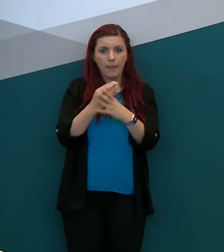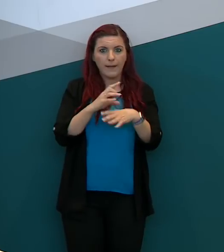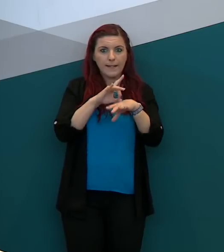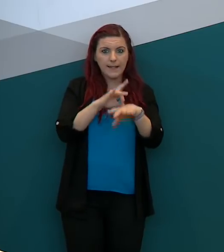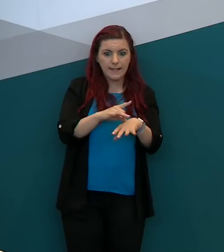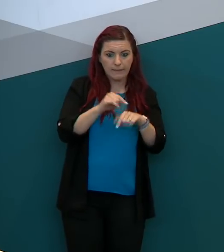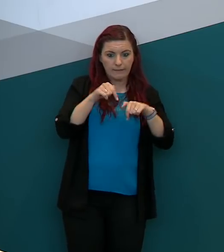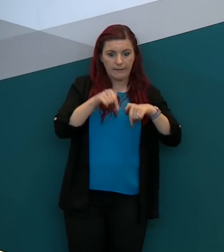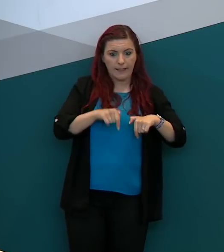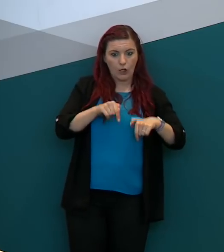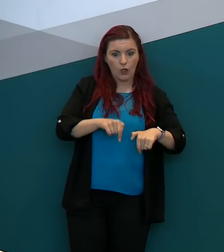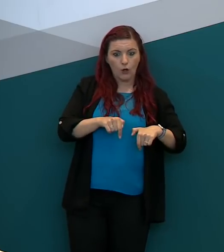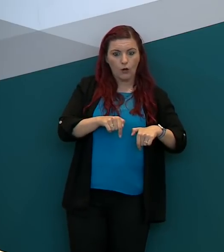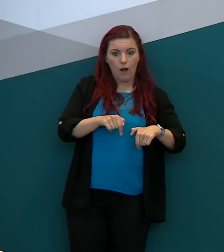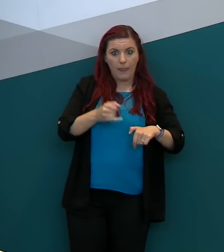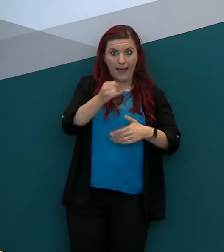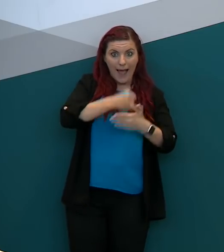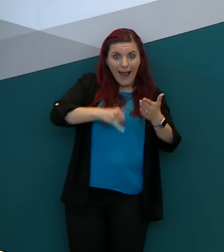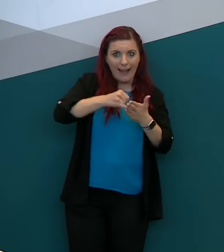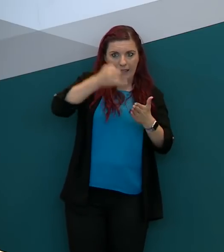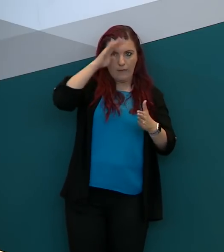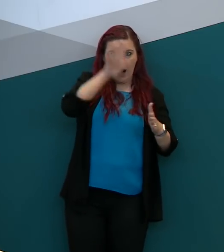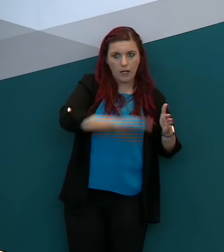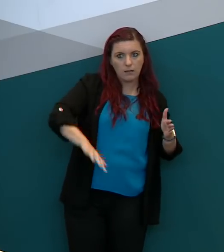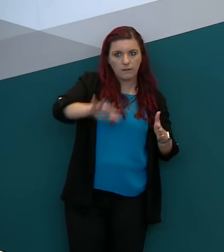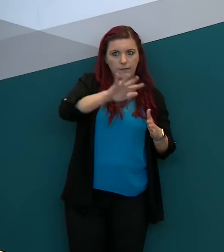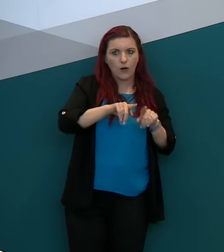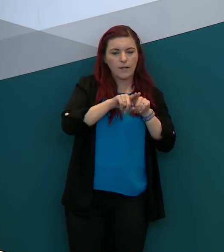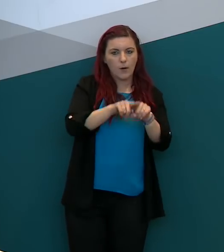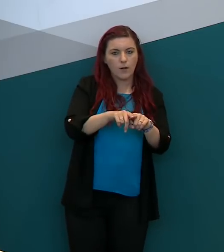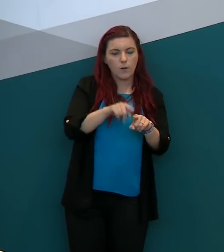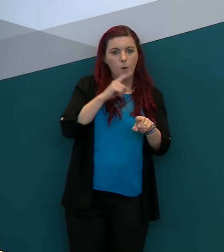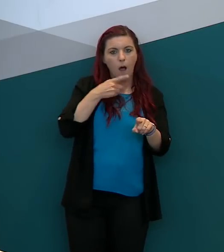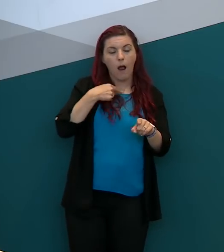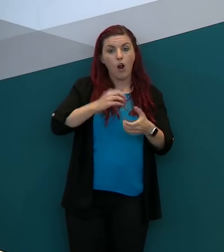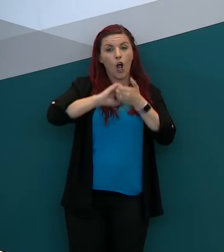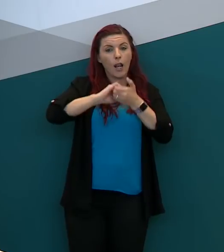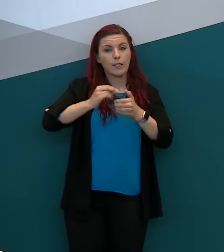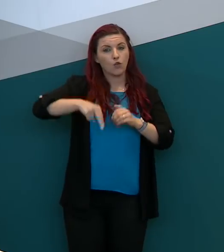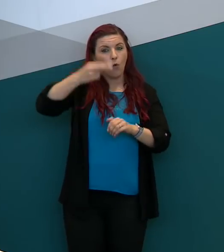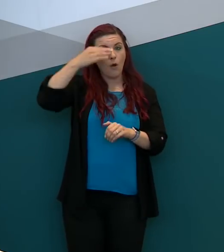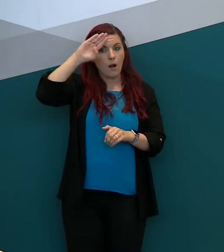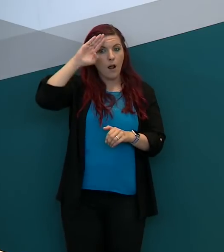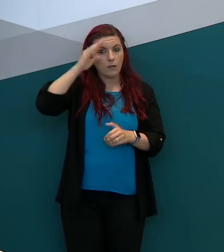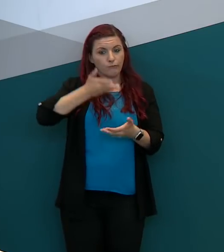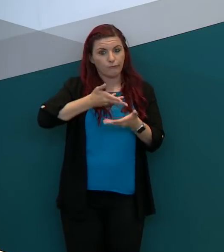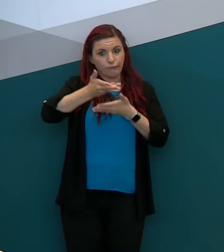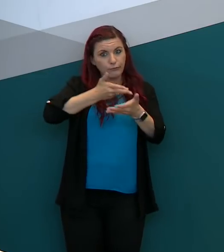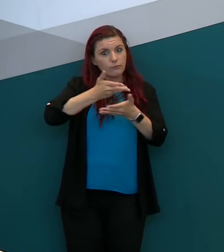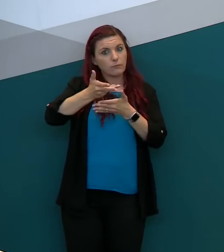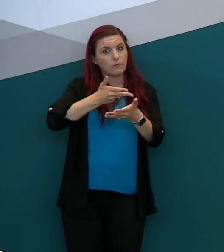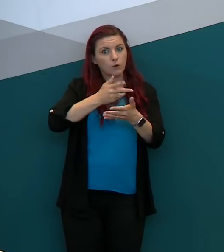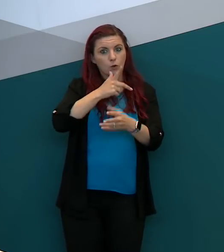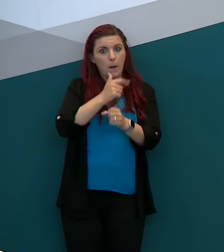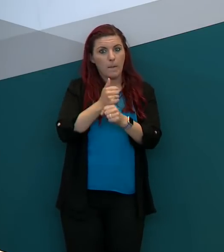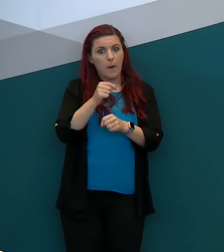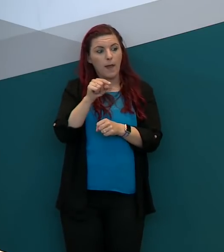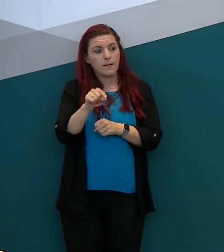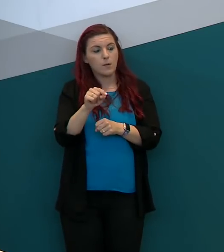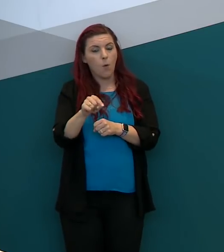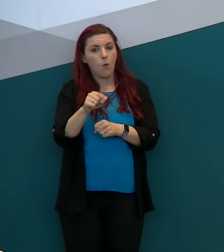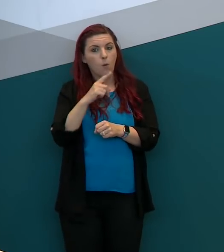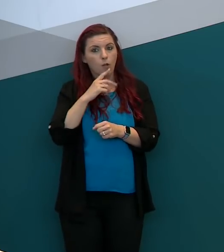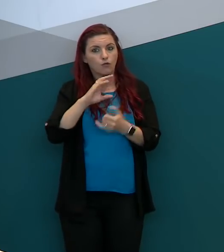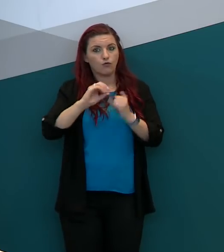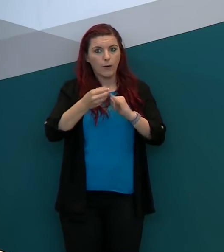on this side of the border, on the island of Ireland, that our colleagues in Northern Ireland are having north of the border. And I think they've set